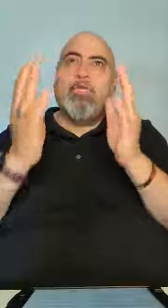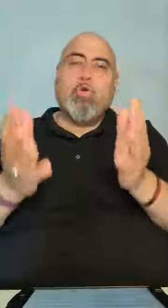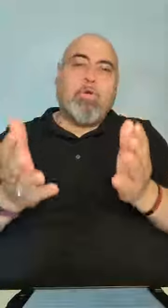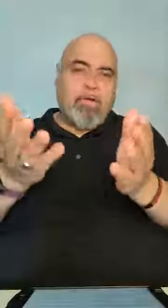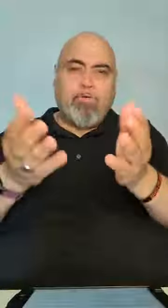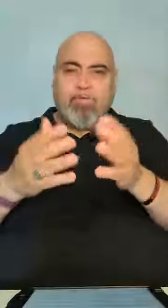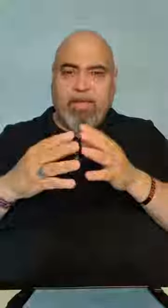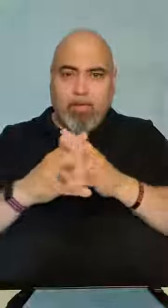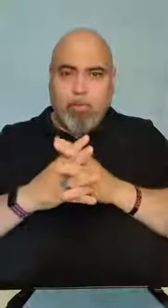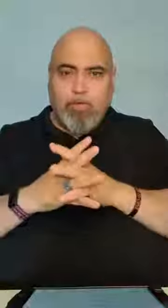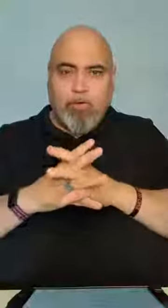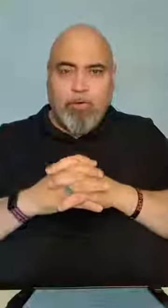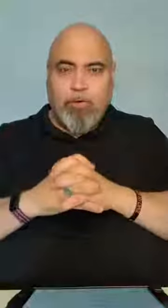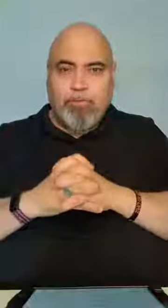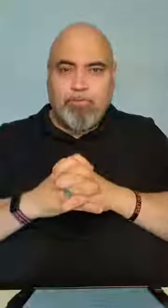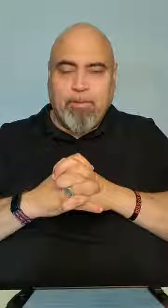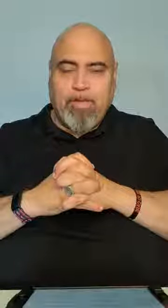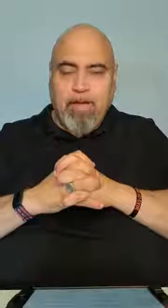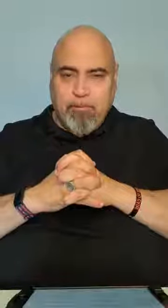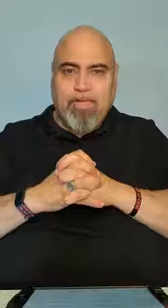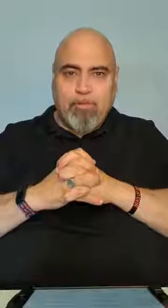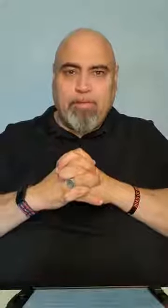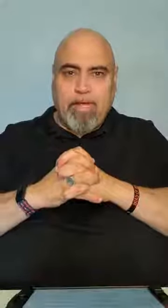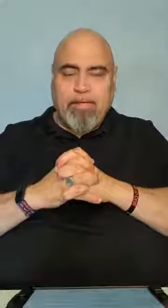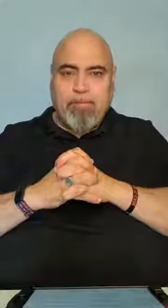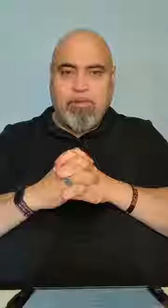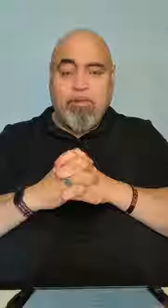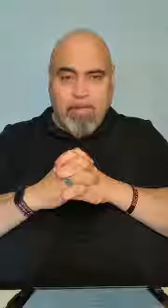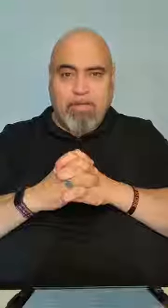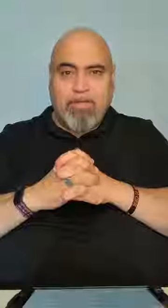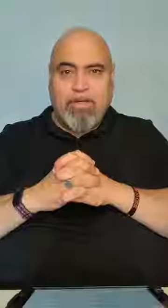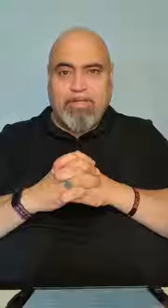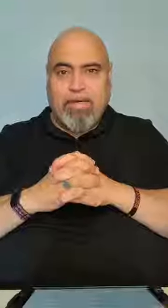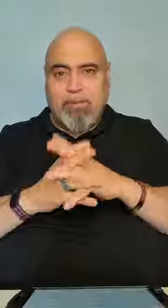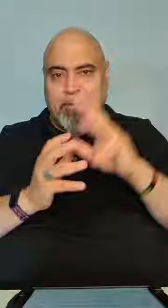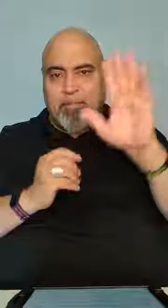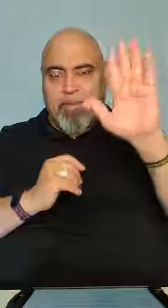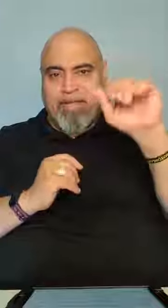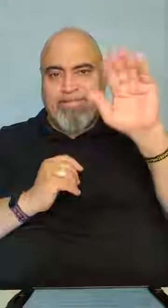Enjoy, and reflect on what you've heard. May God bless you. May God keep you. I'll see you next time. Bye-bye.